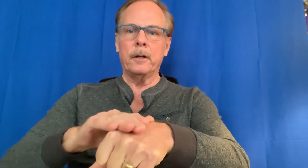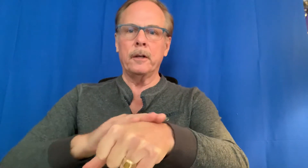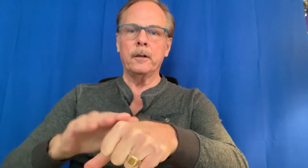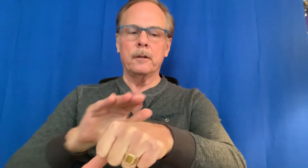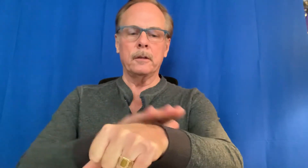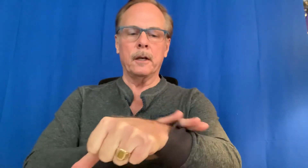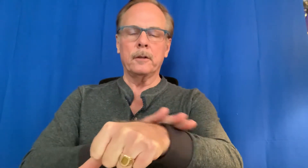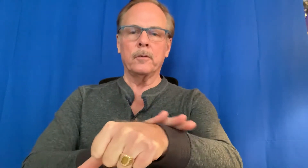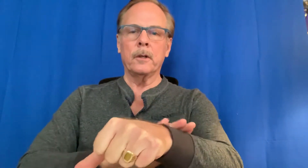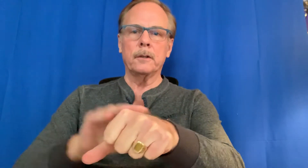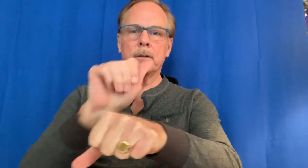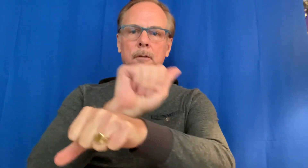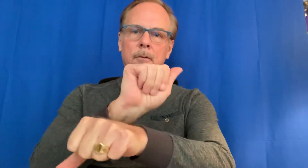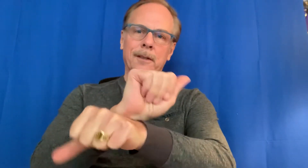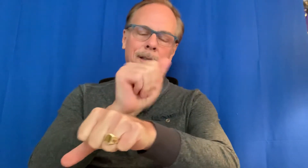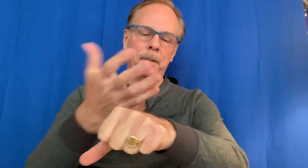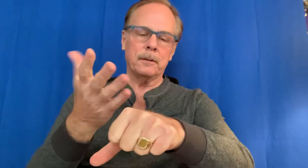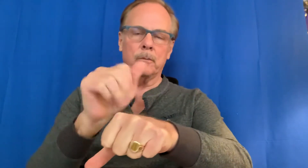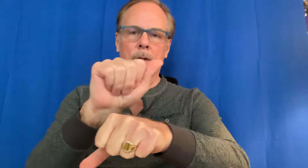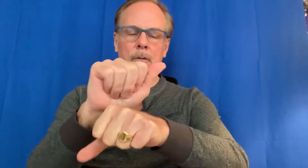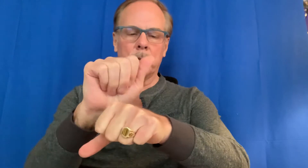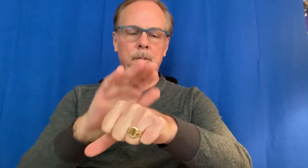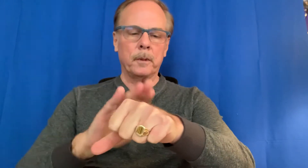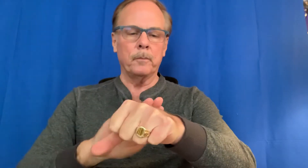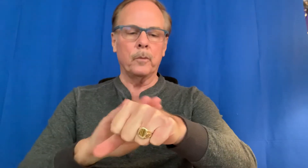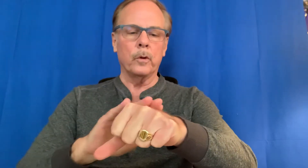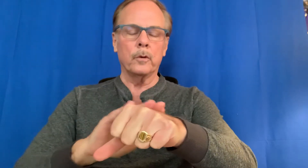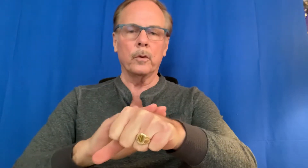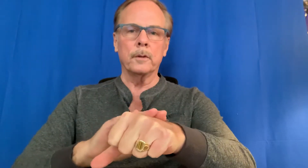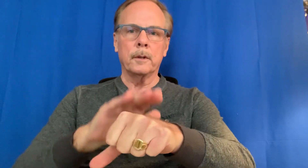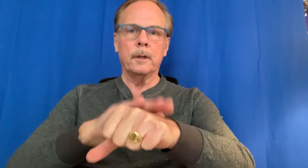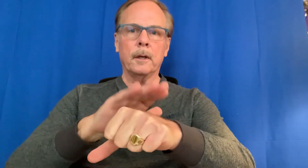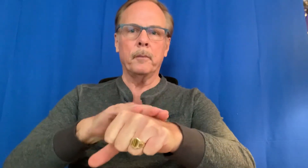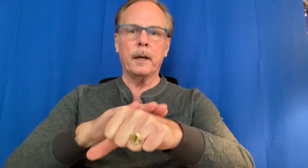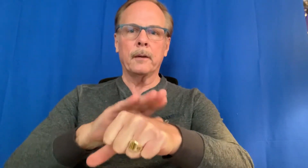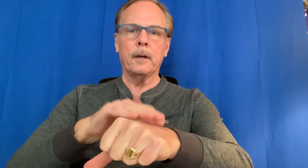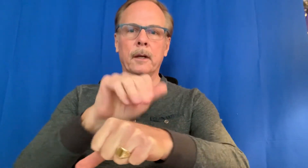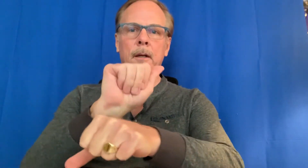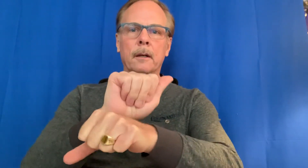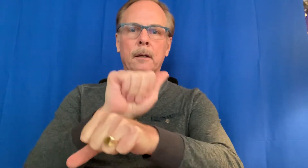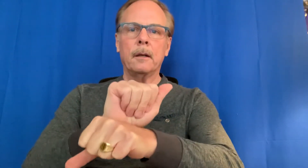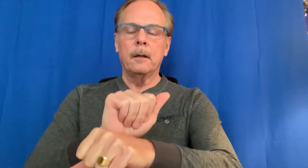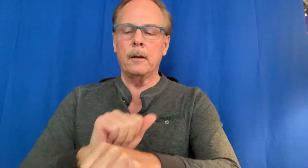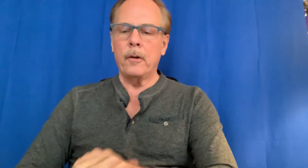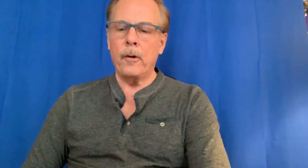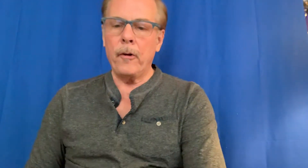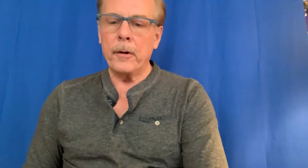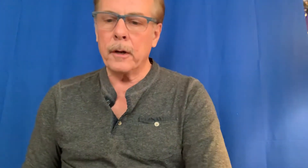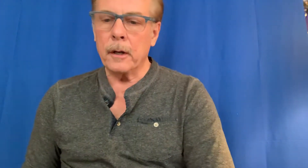here, not at the wrist. Well, they can be somewhat at the wrist, but more towards the back of the hand.